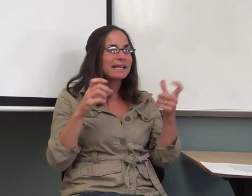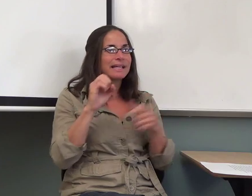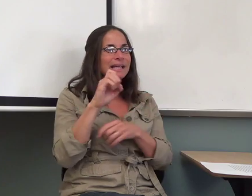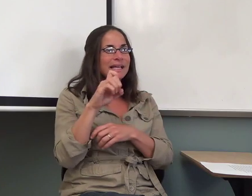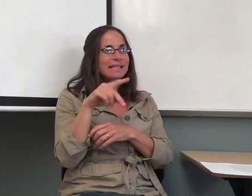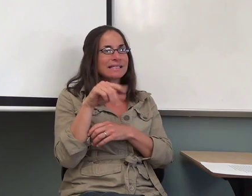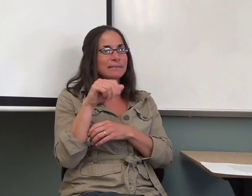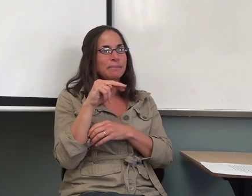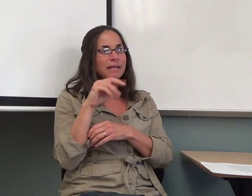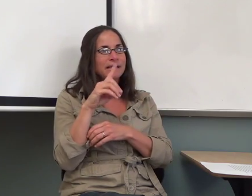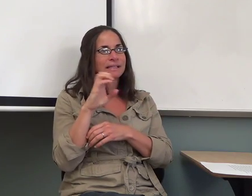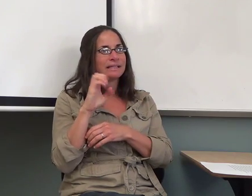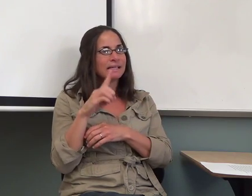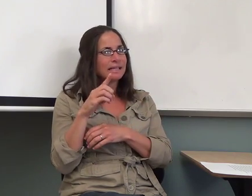expanding is a thing?